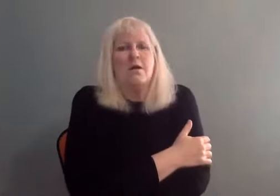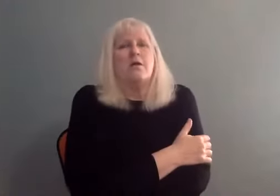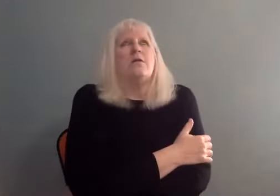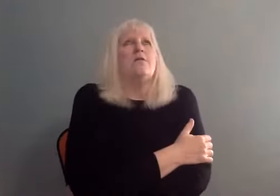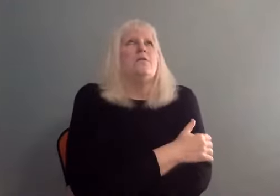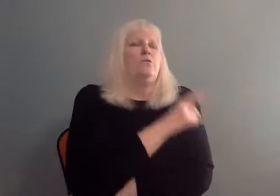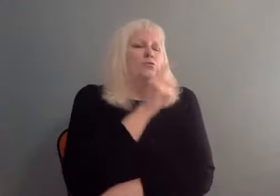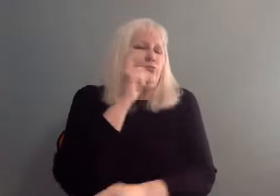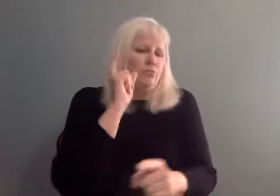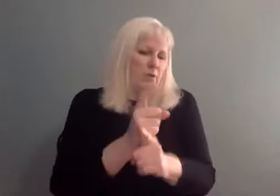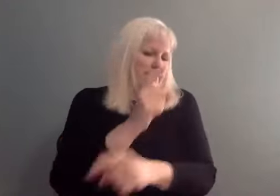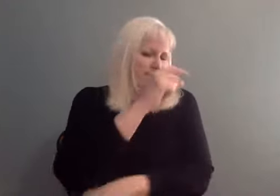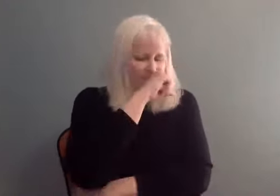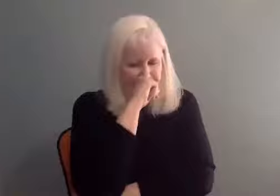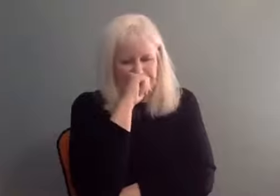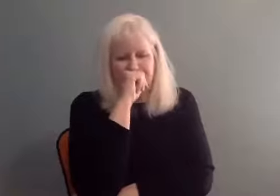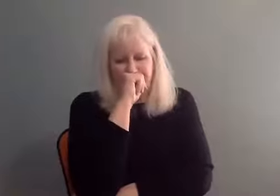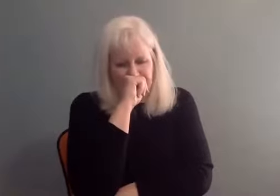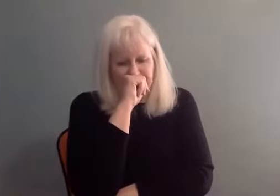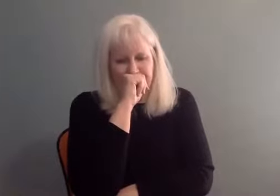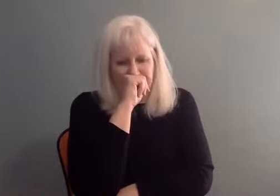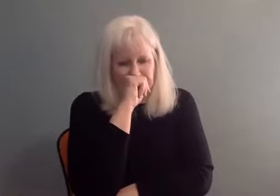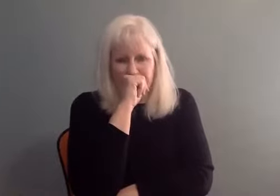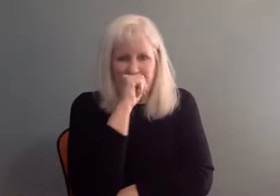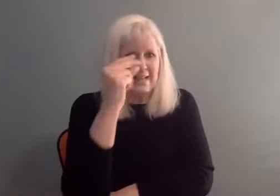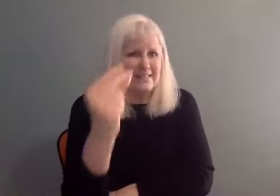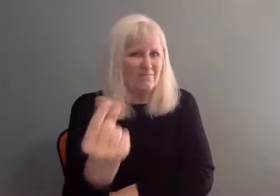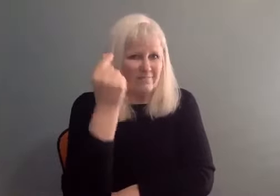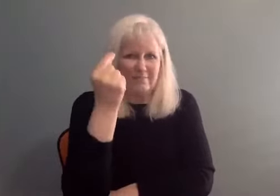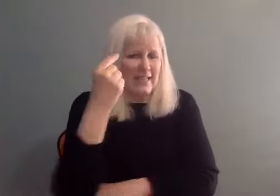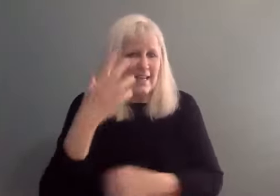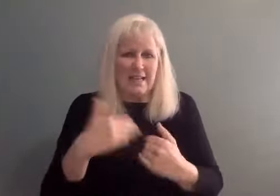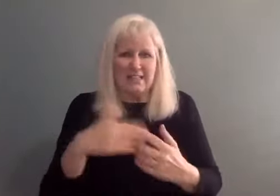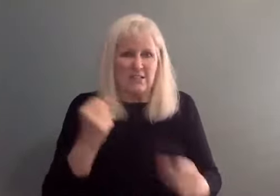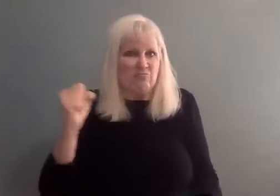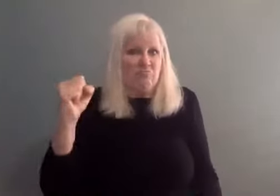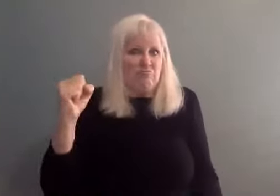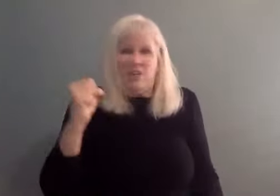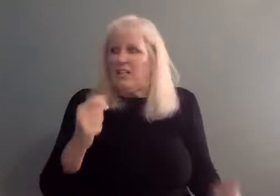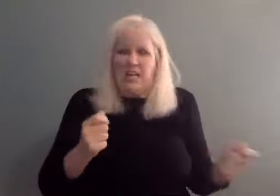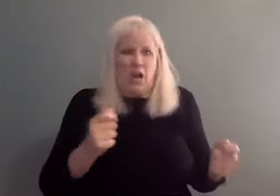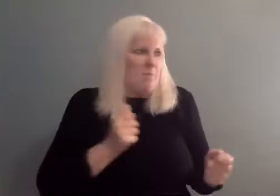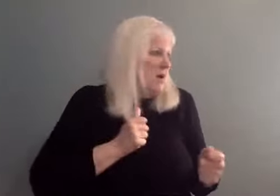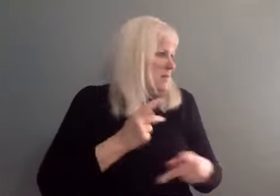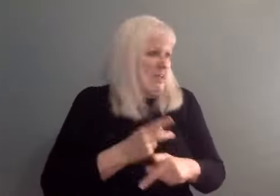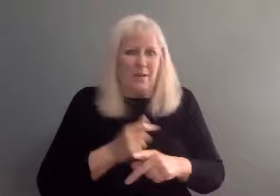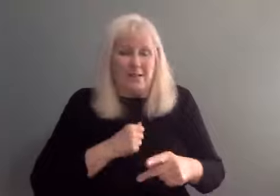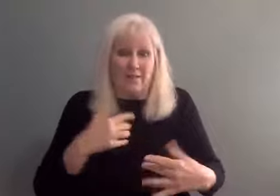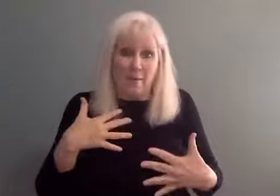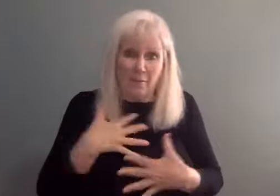bingo. I just bring that back out and wear it when I'm in pain or I'm afraid. So I've